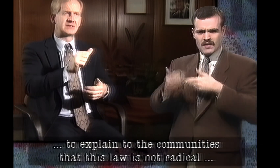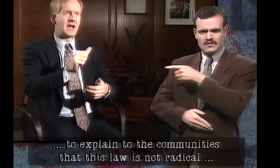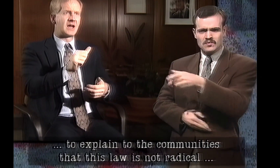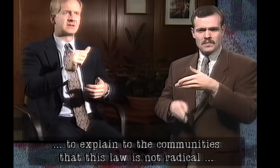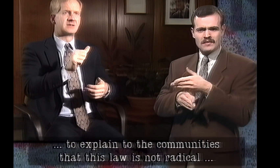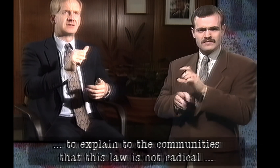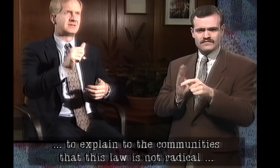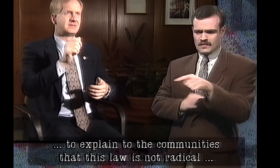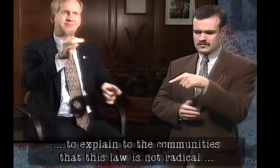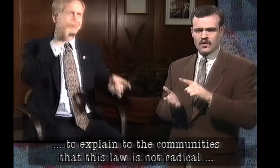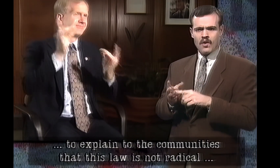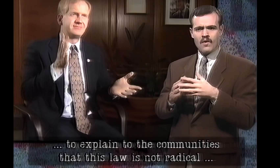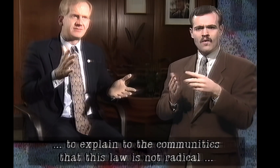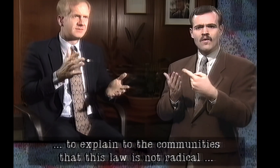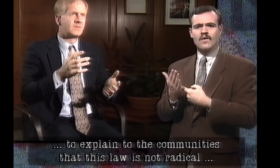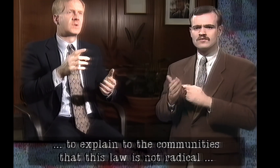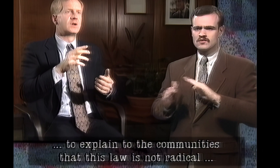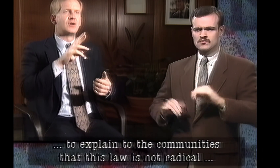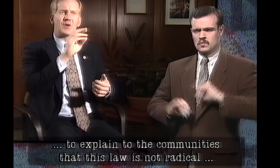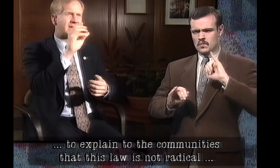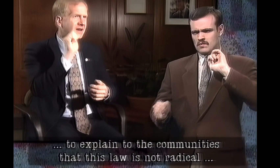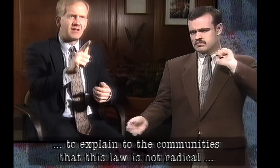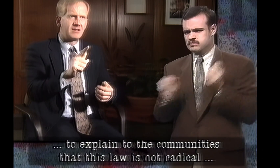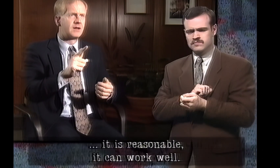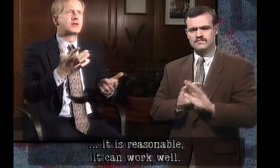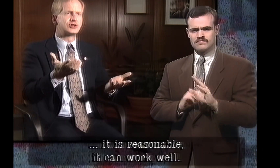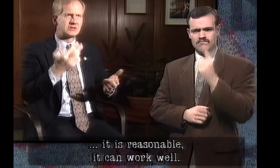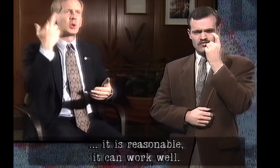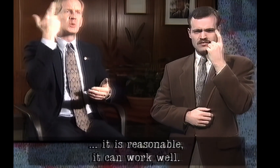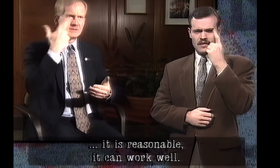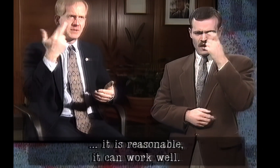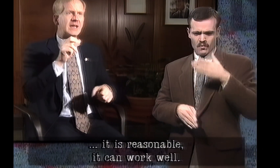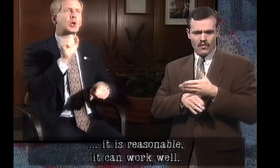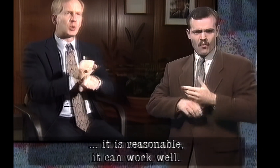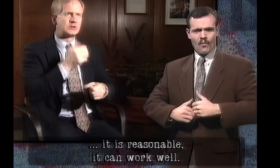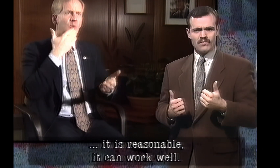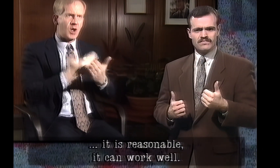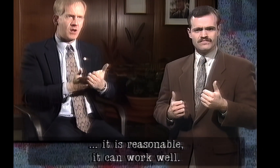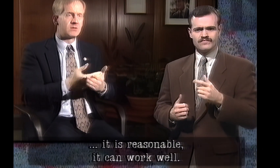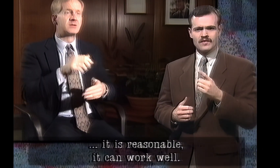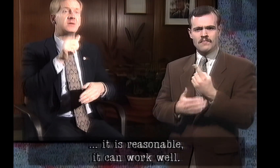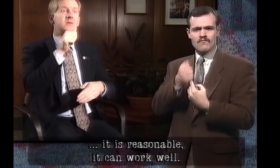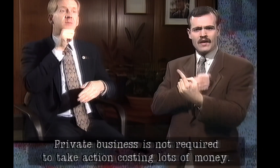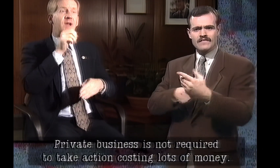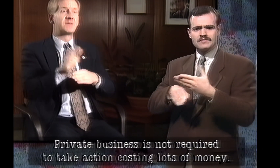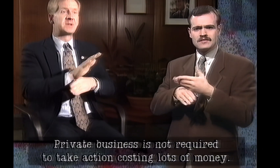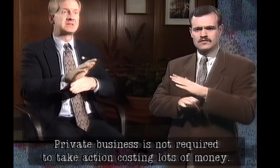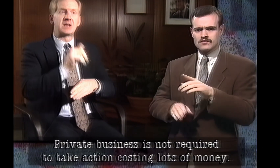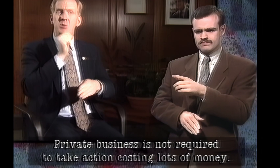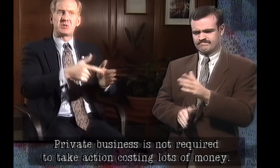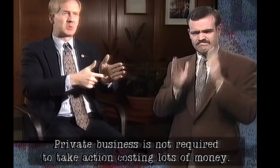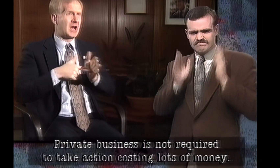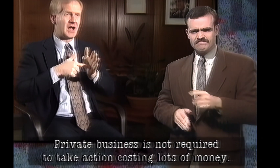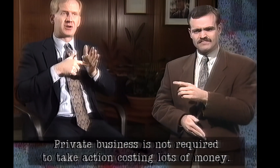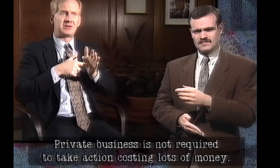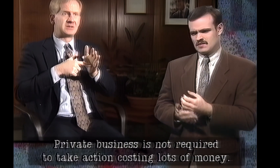communities that this law is not radical. It is reasonable. It can work well. Private businesses are